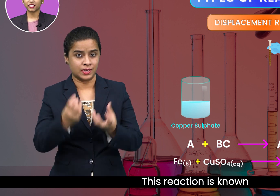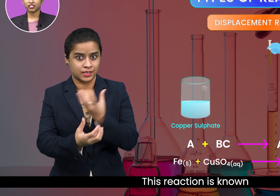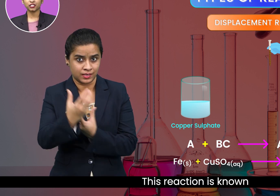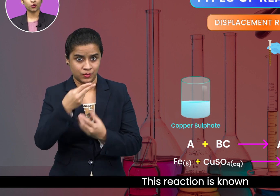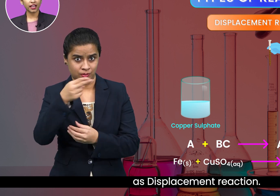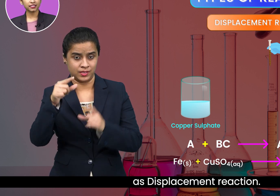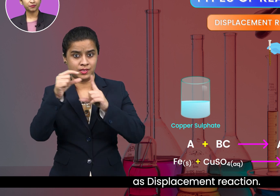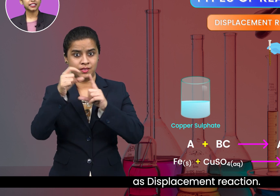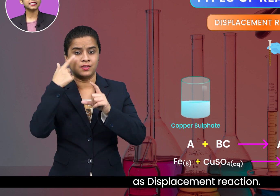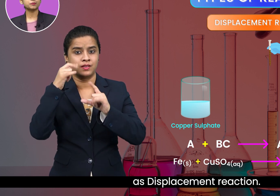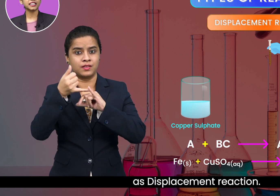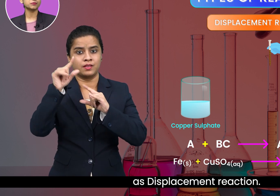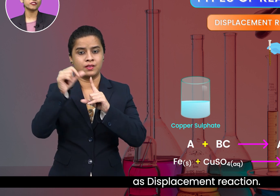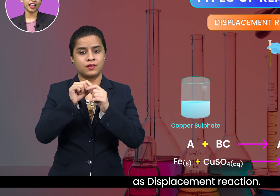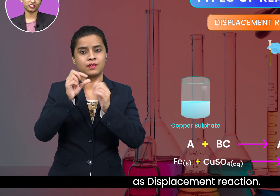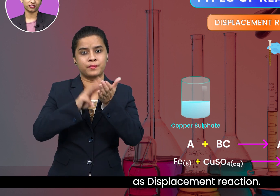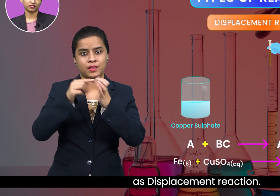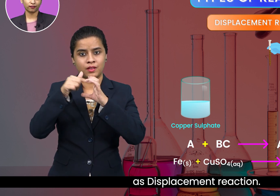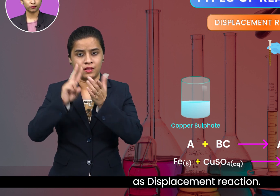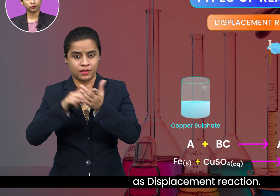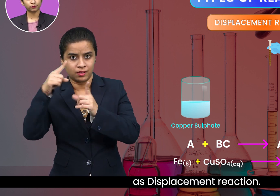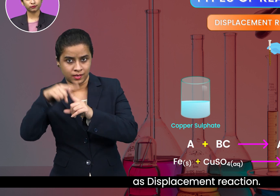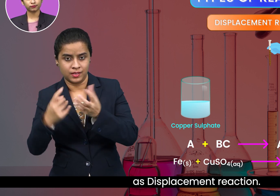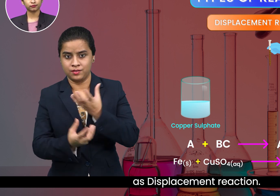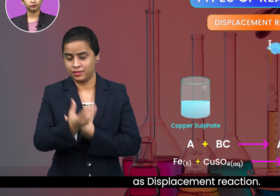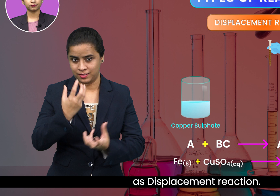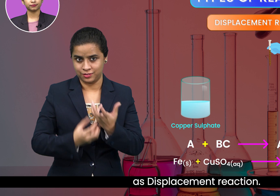This reaction is known as displacement reaction.